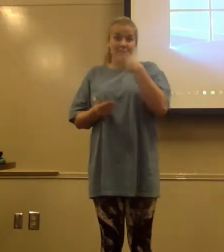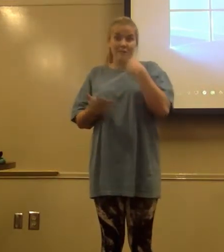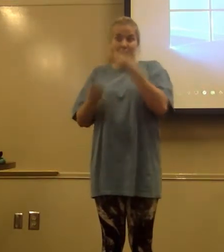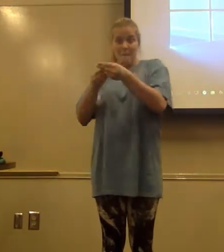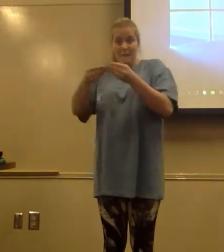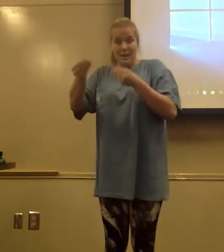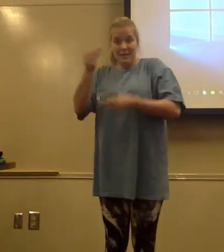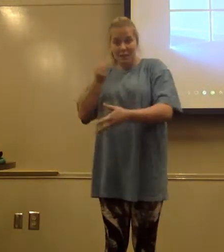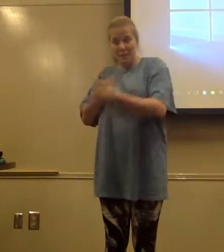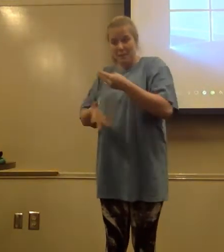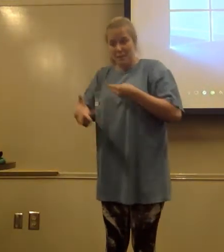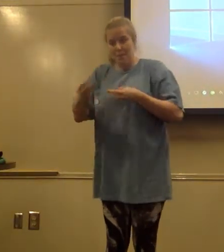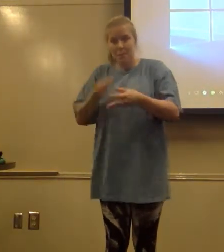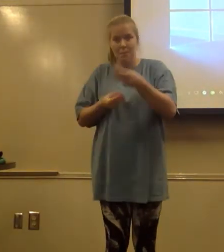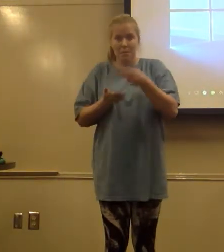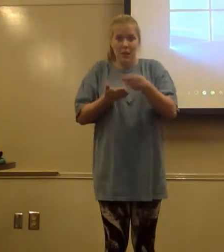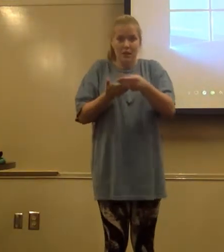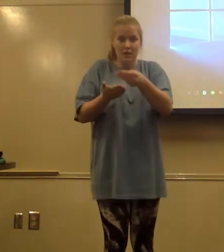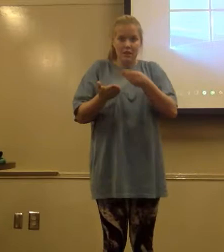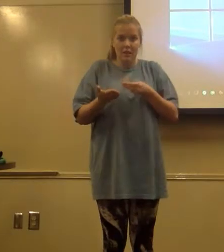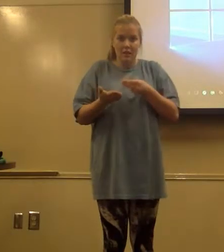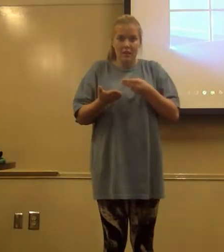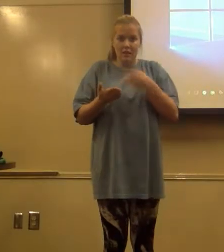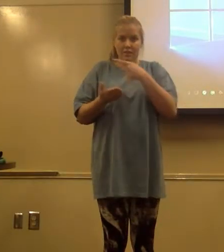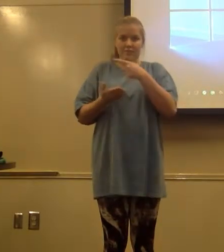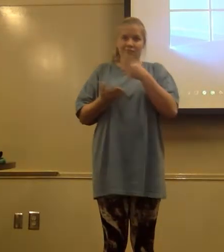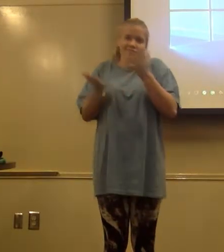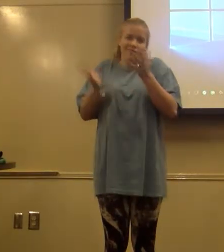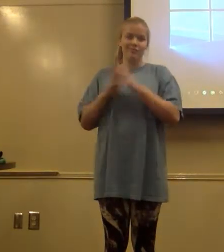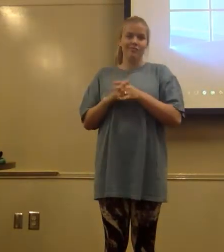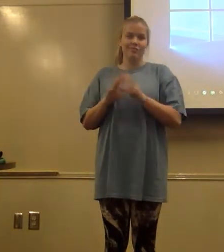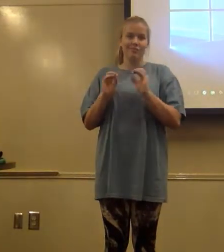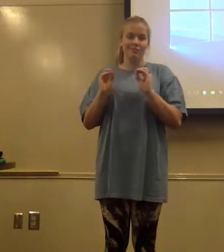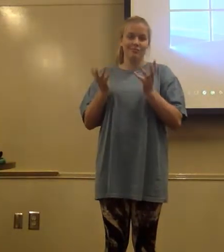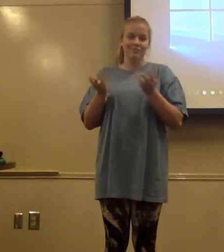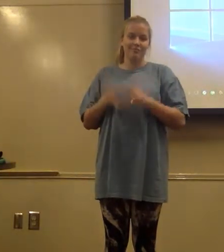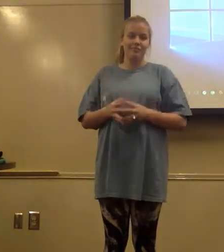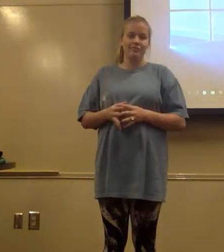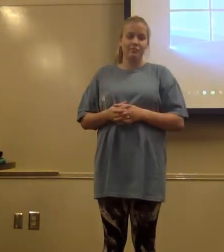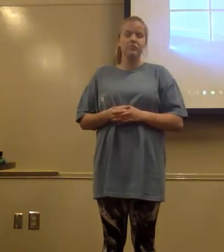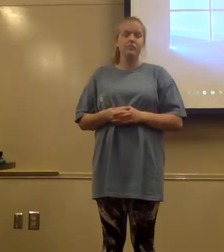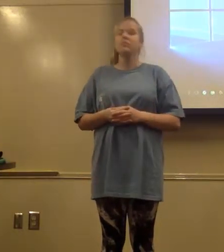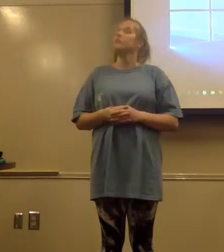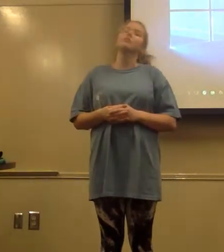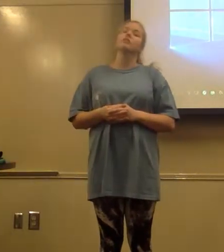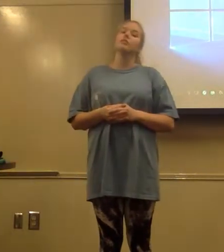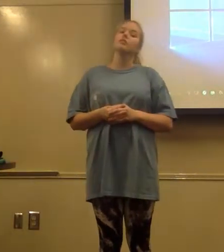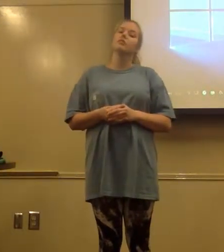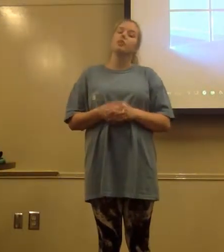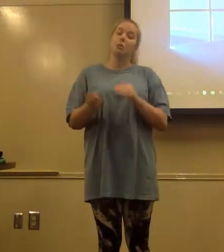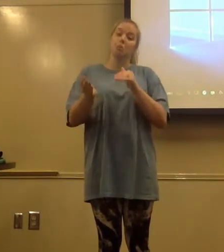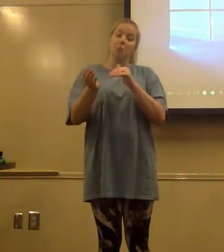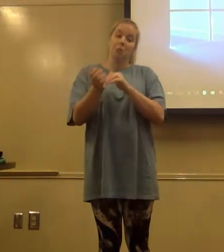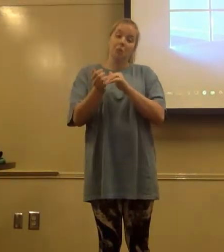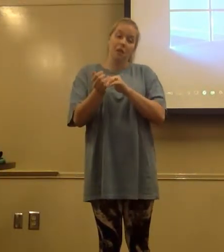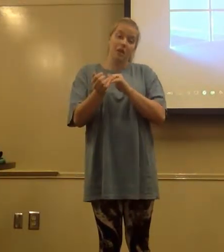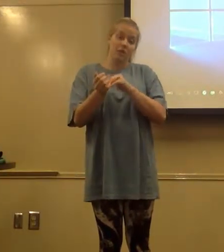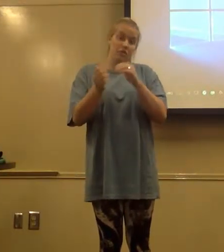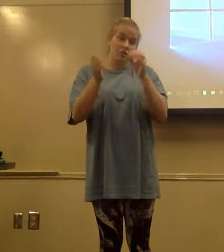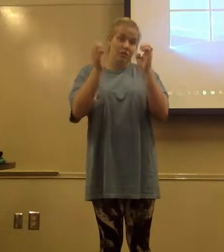themselves, and also there's much of medical education, both during medical school